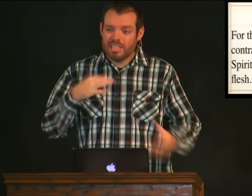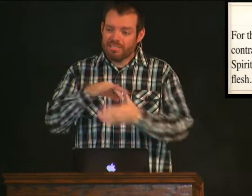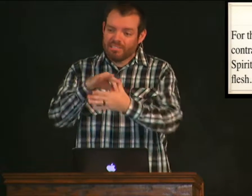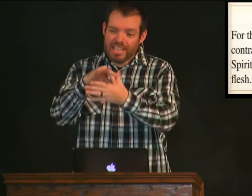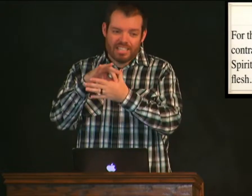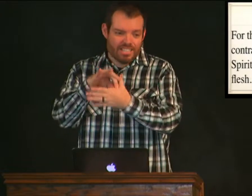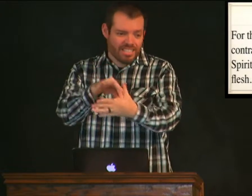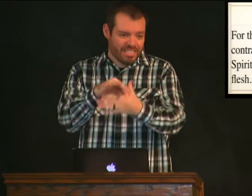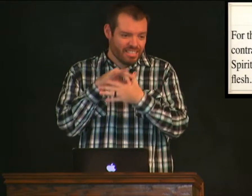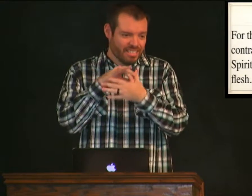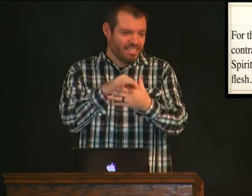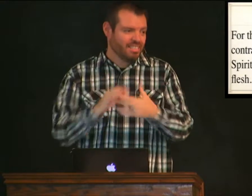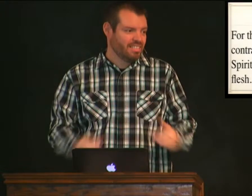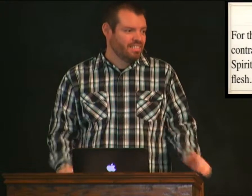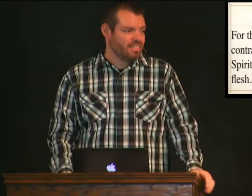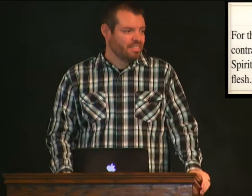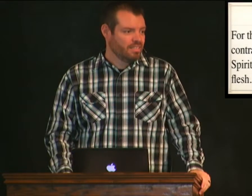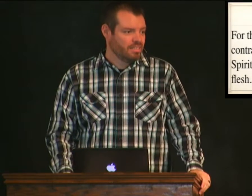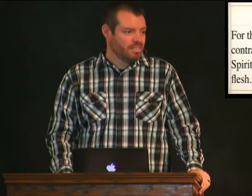Because we're in the flesh.